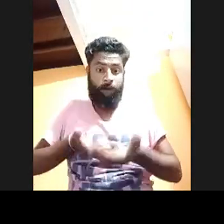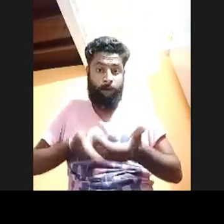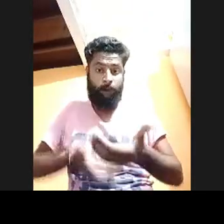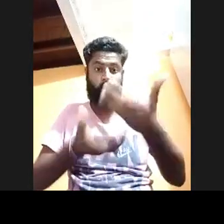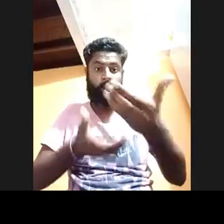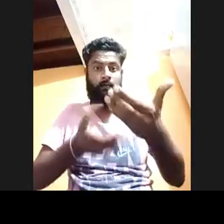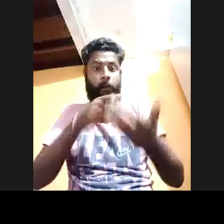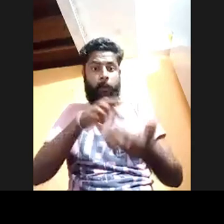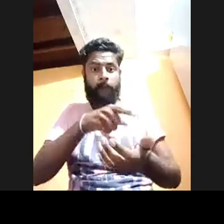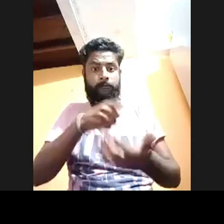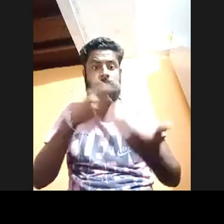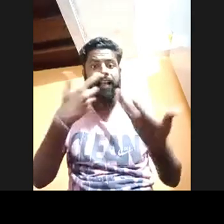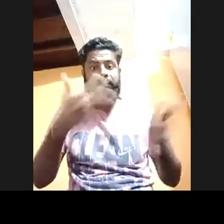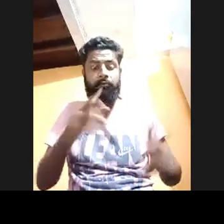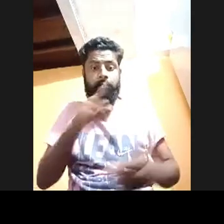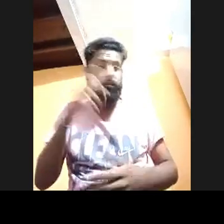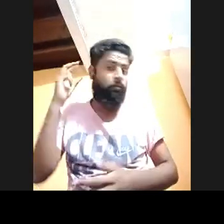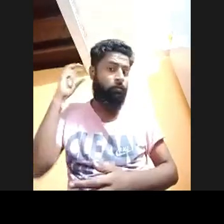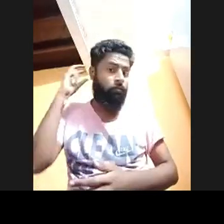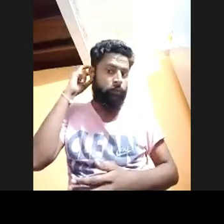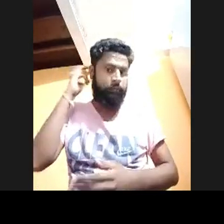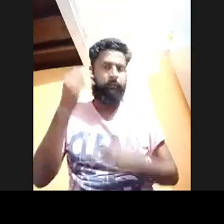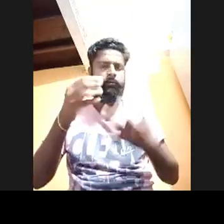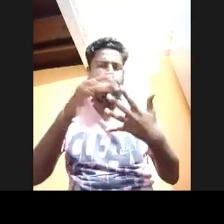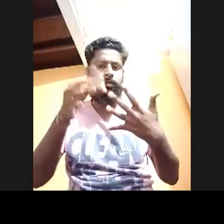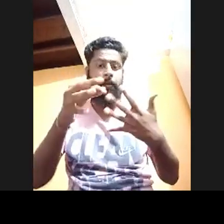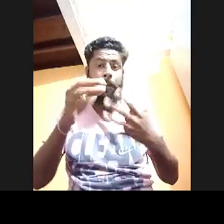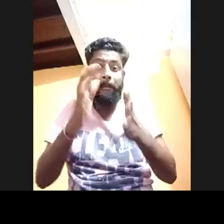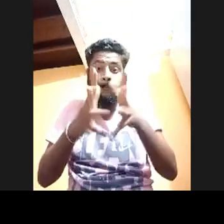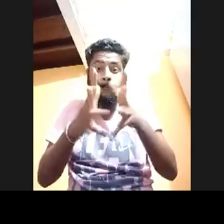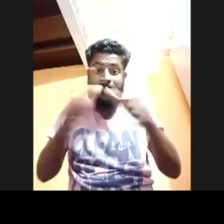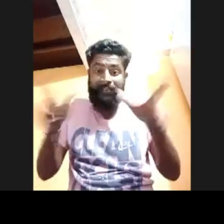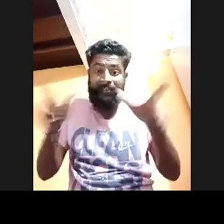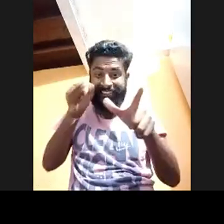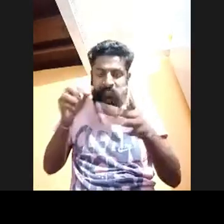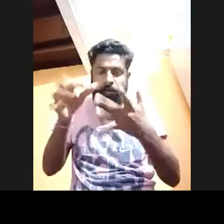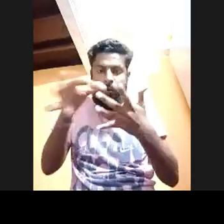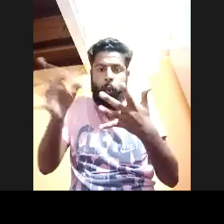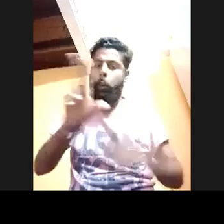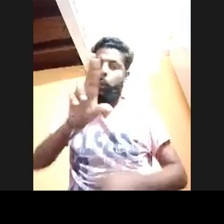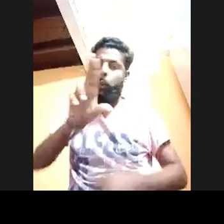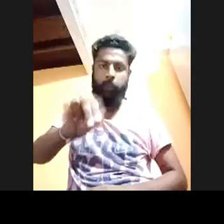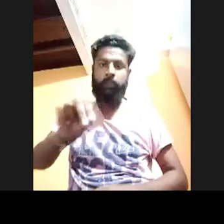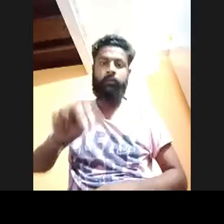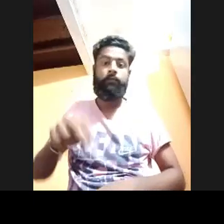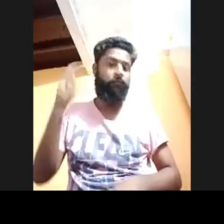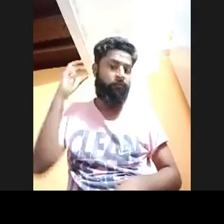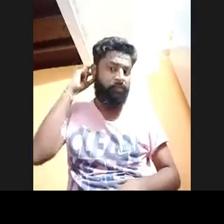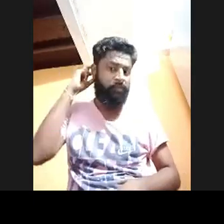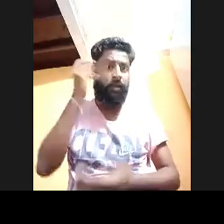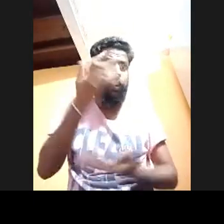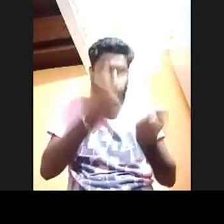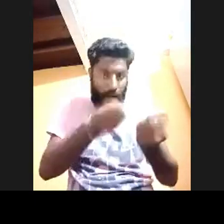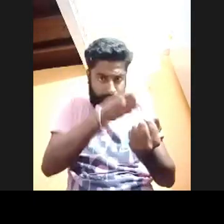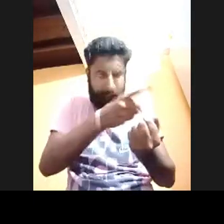that cochlear implants, when a deaf baby is born, the cochlear implant should be a choice, and sign language doesn't